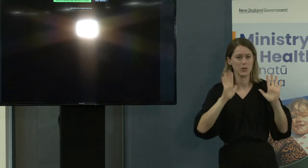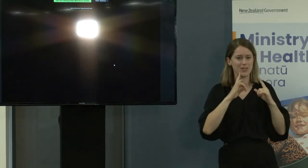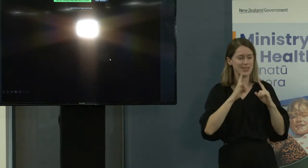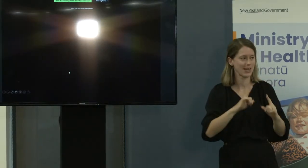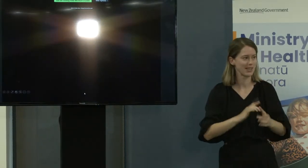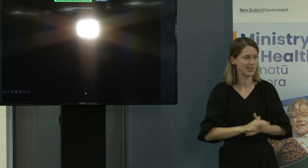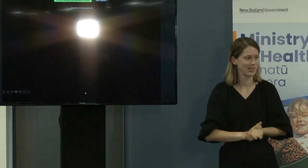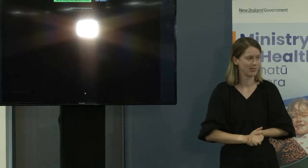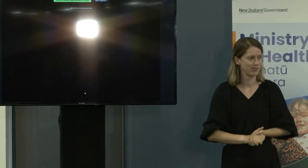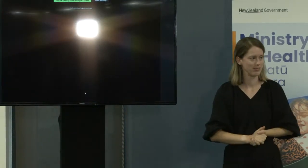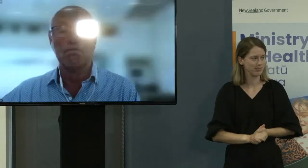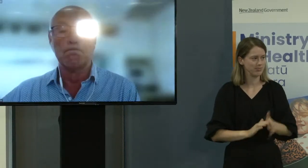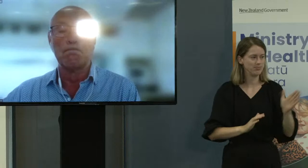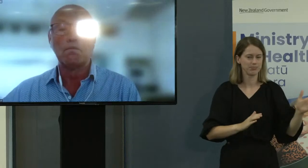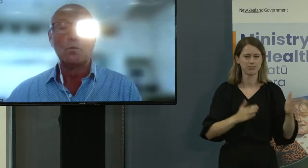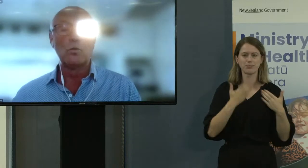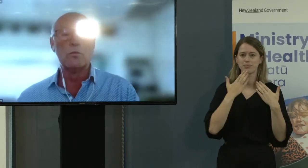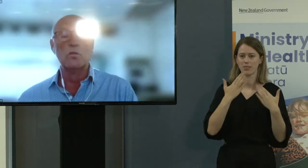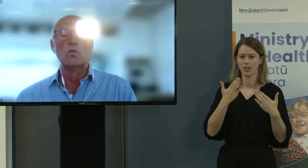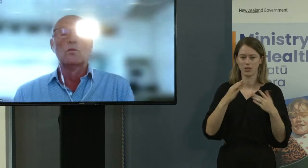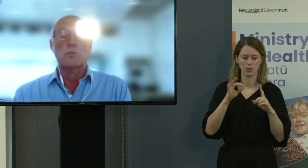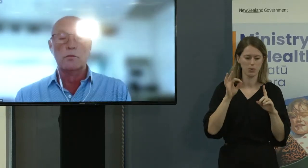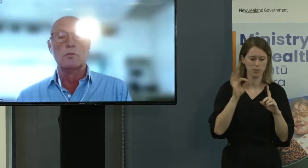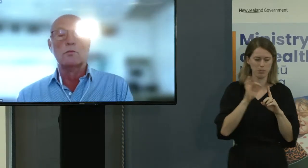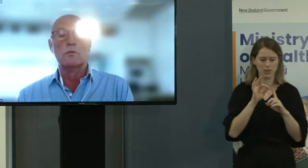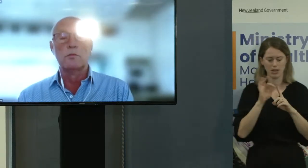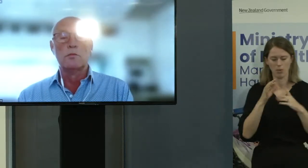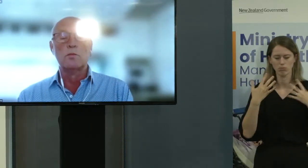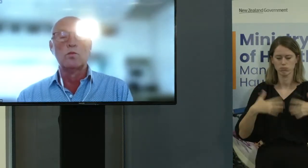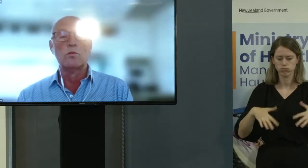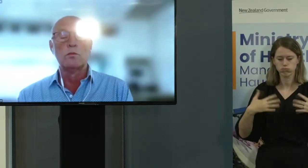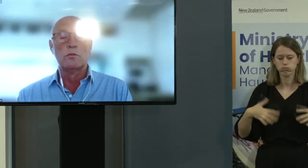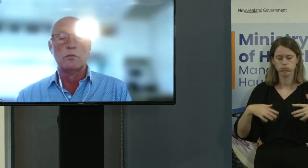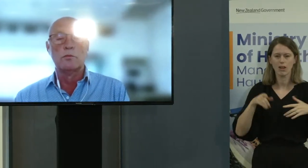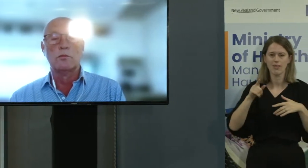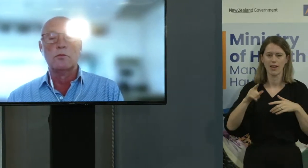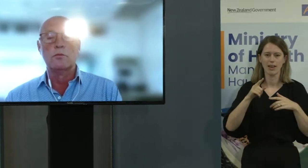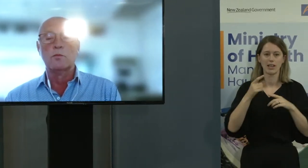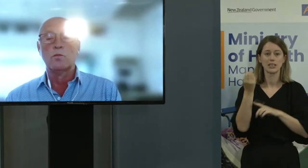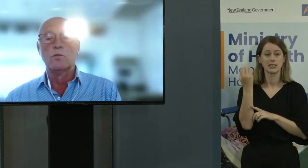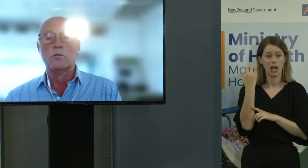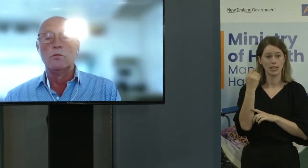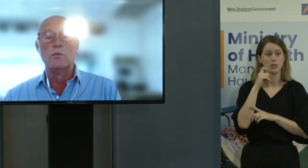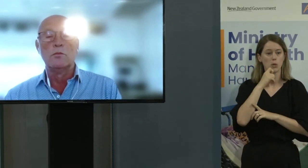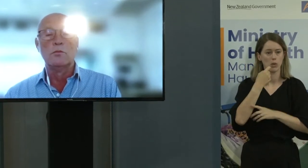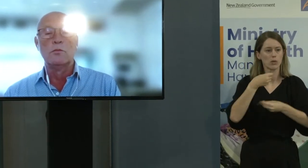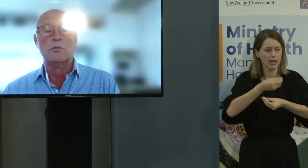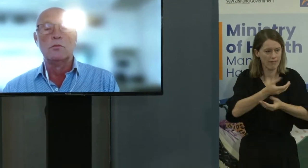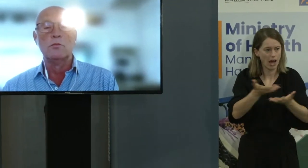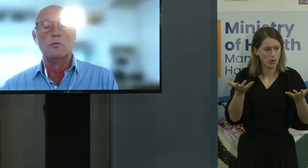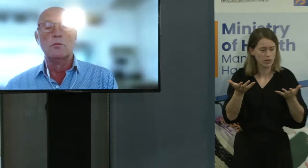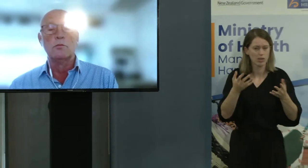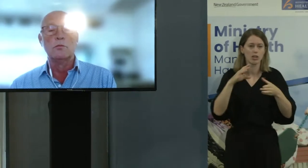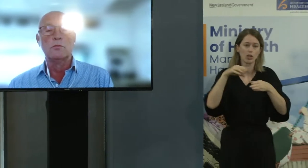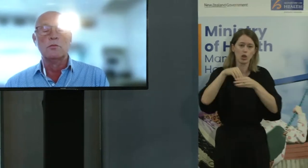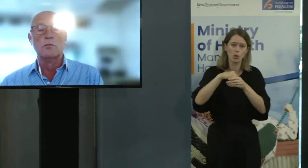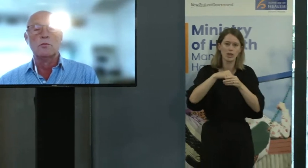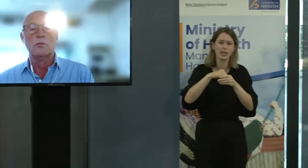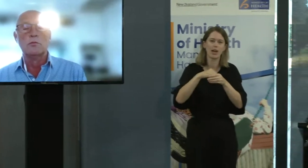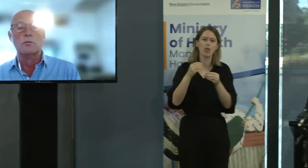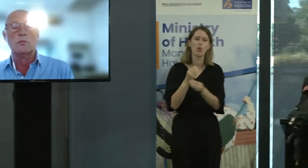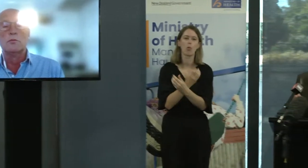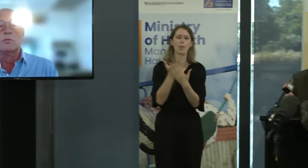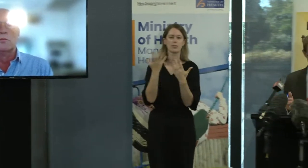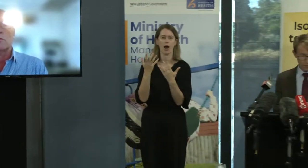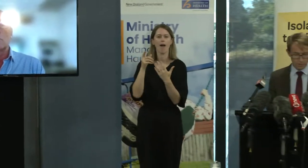say. Kia ora, Peter, thanks very much. And we will circulate those key slides, including that URL with where that decision